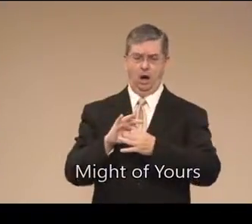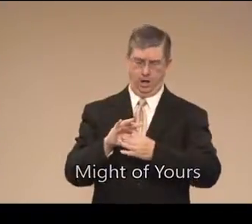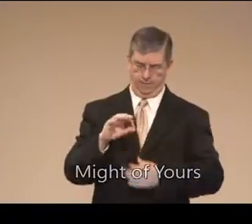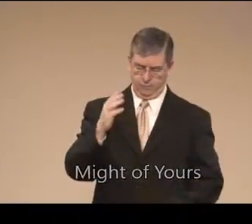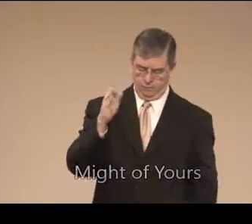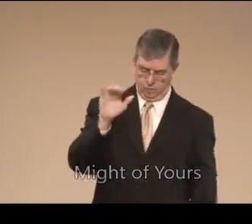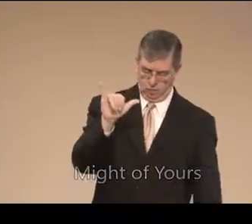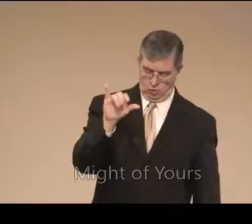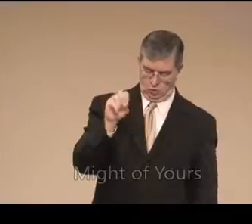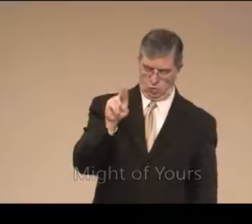of